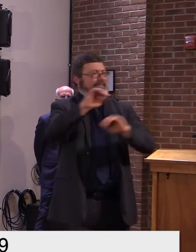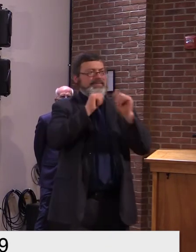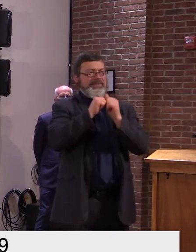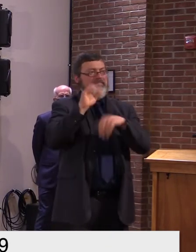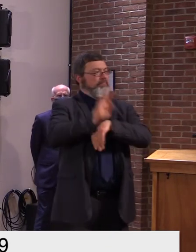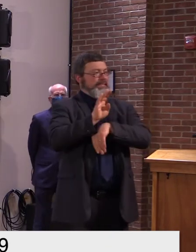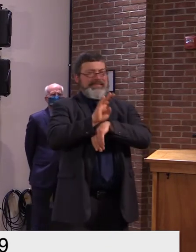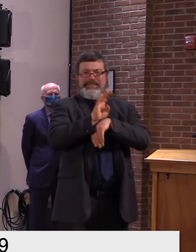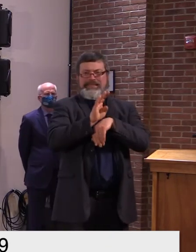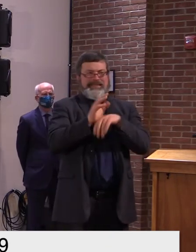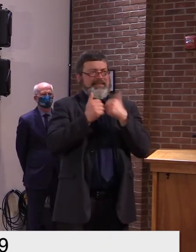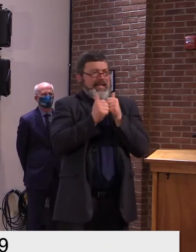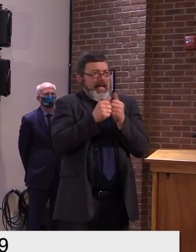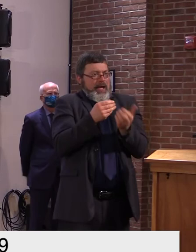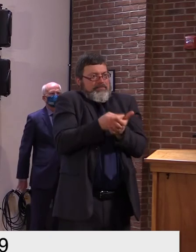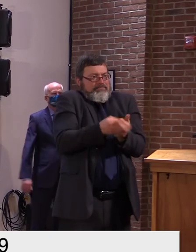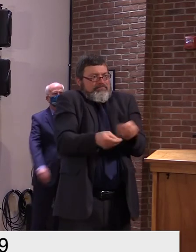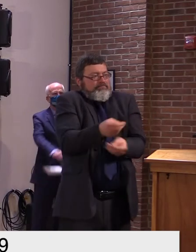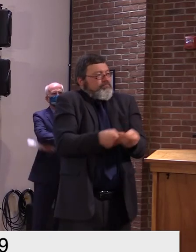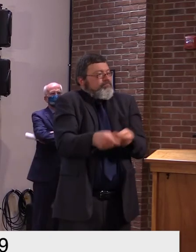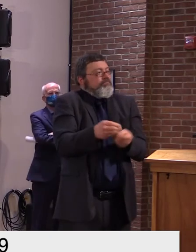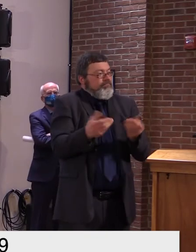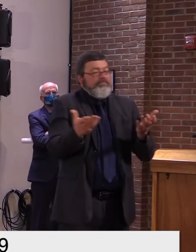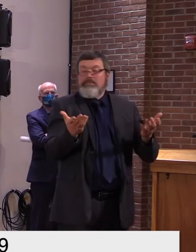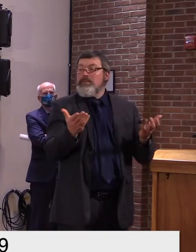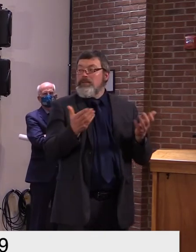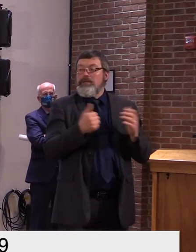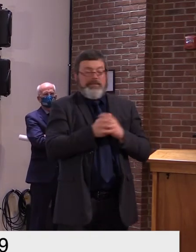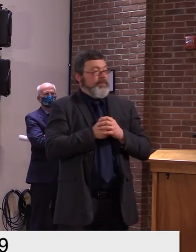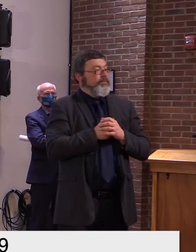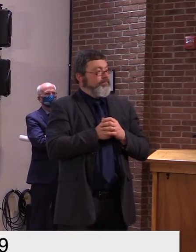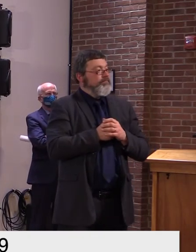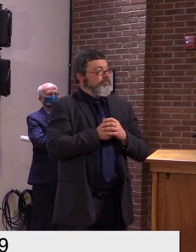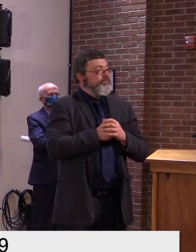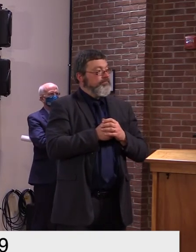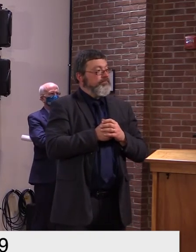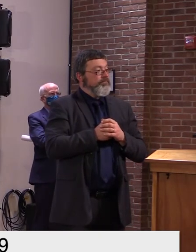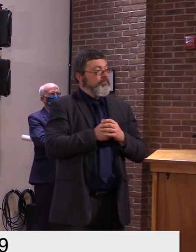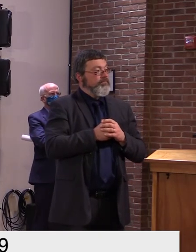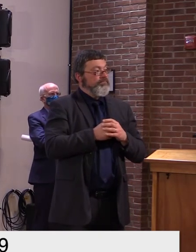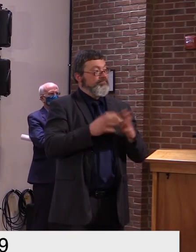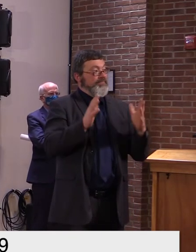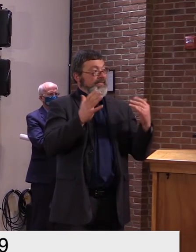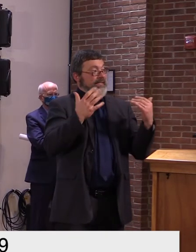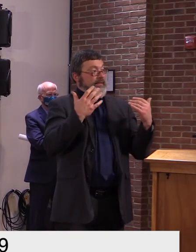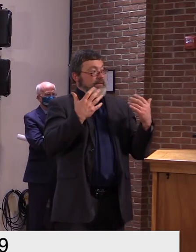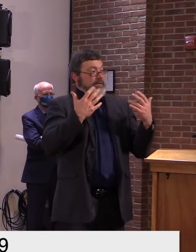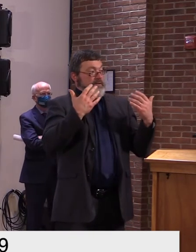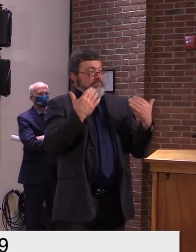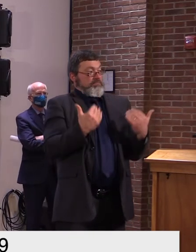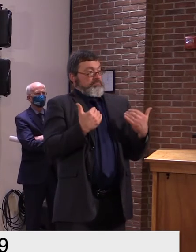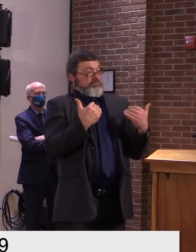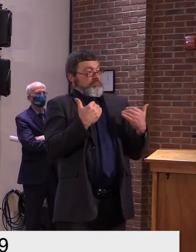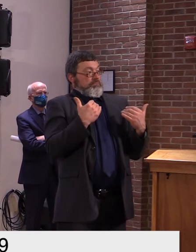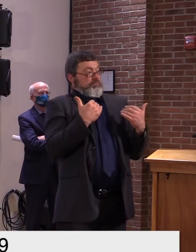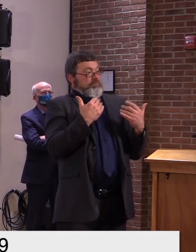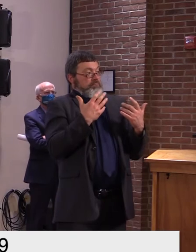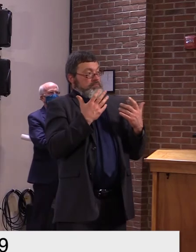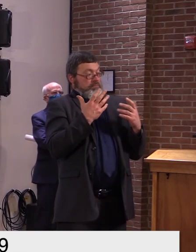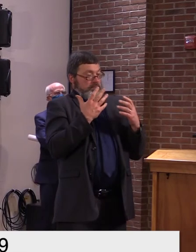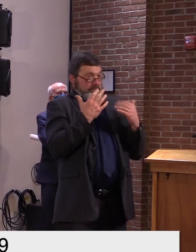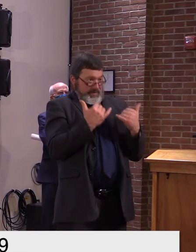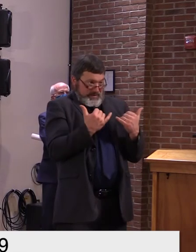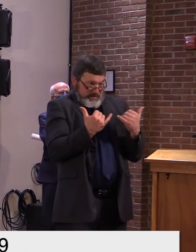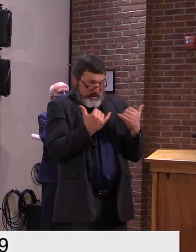not, but the things have stabilized a bit of late, and hopefully that we see